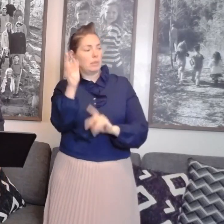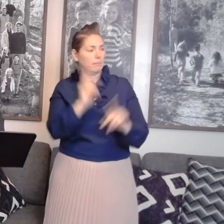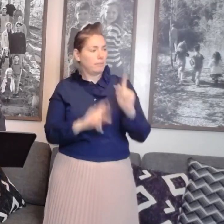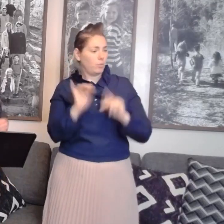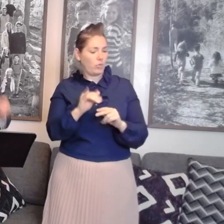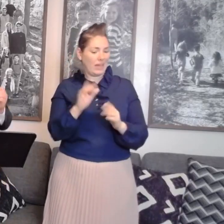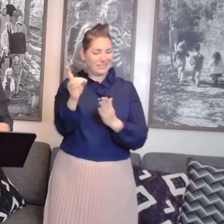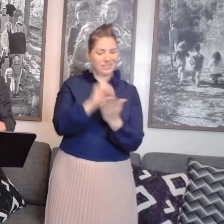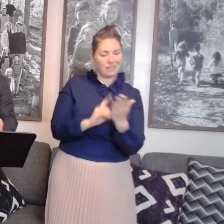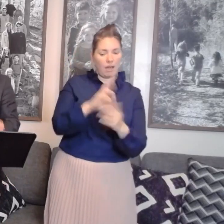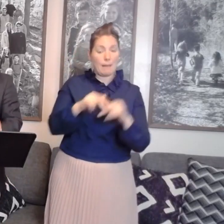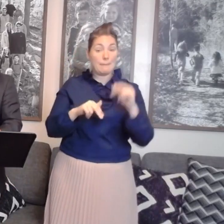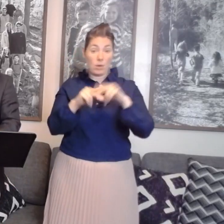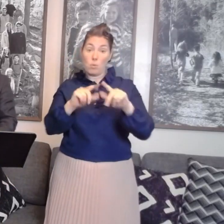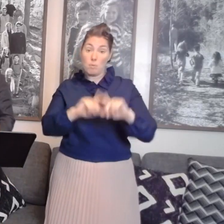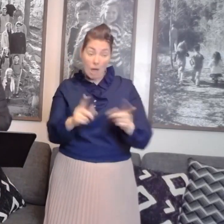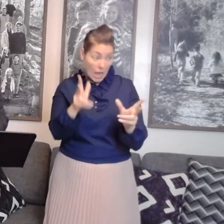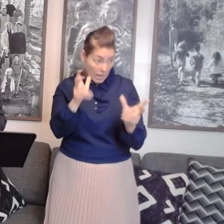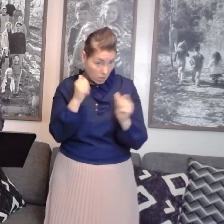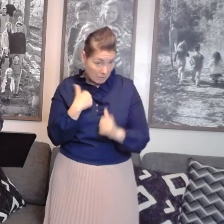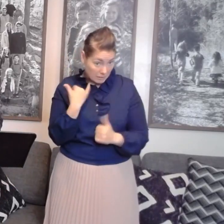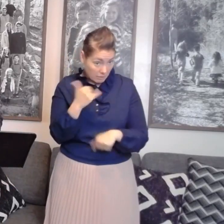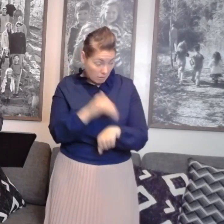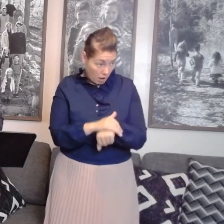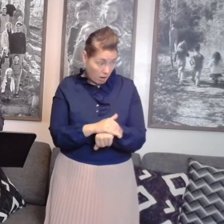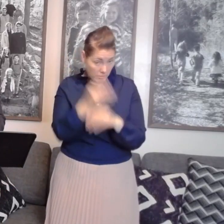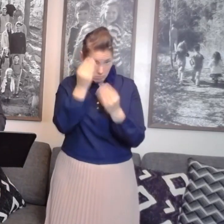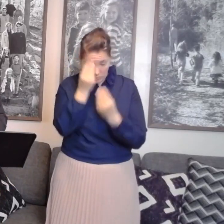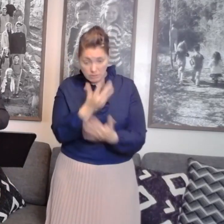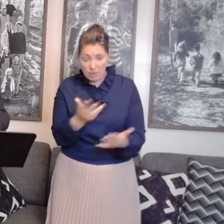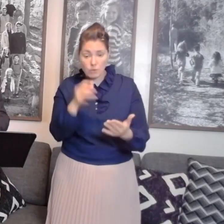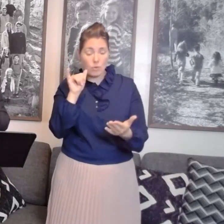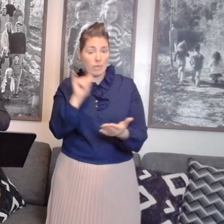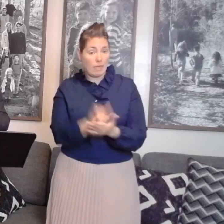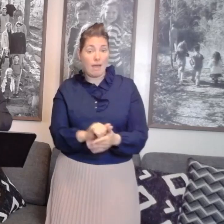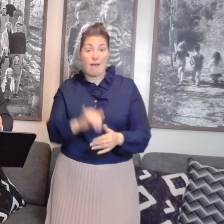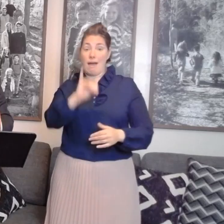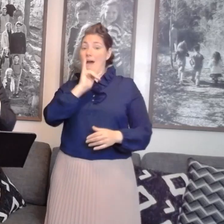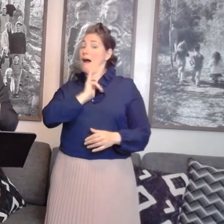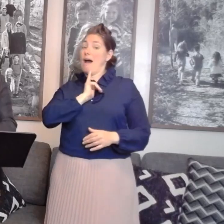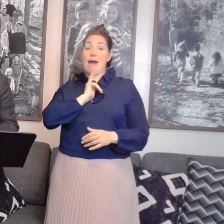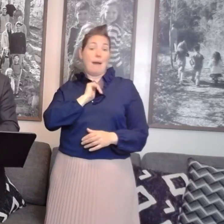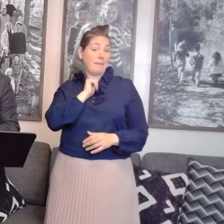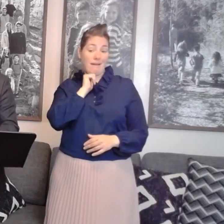build. But hear me tonight when I tell you that I am